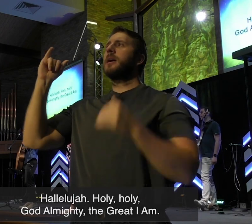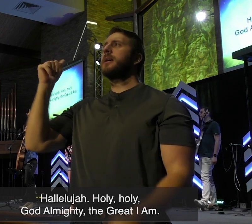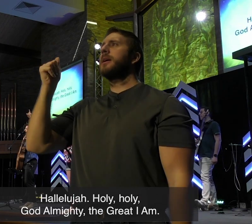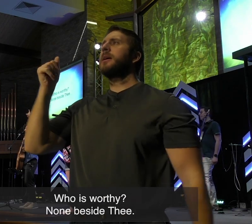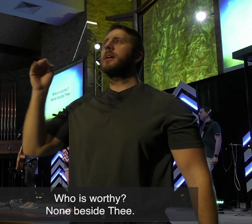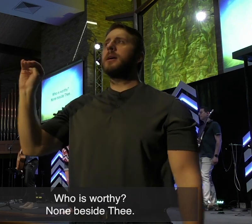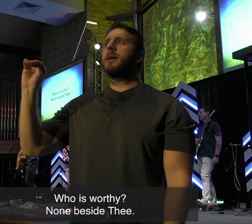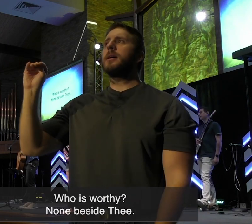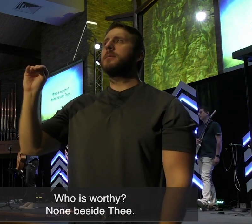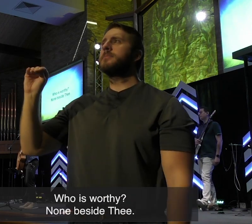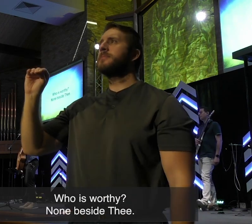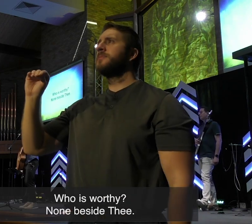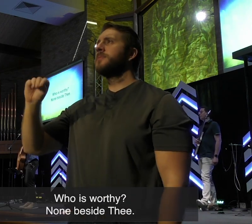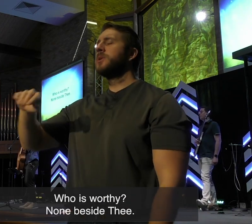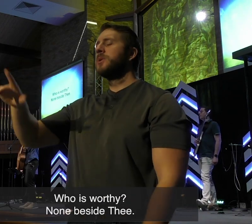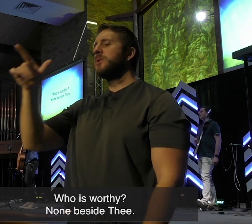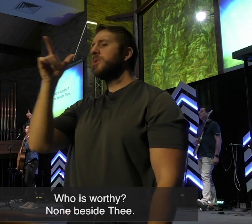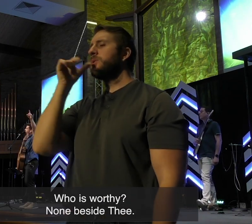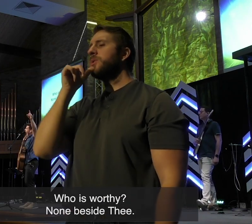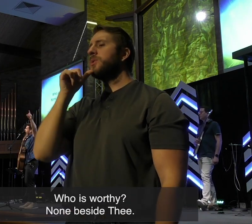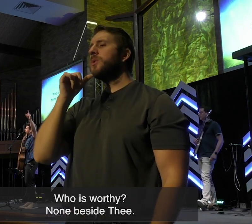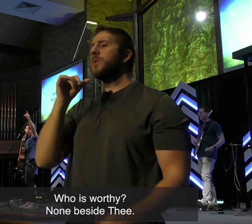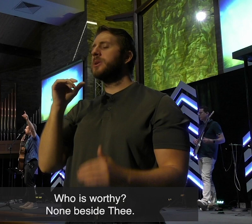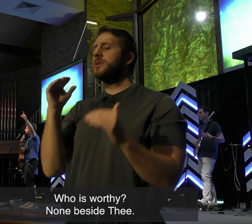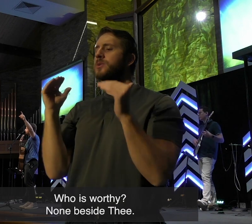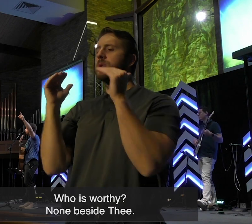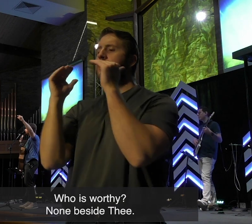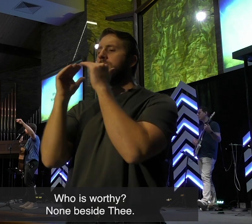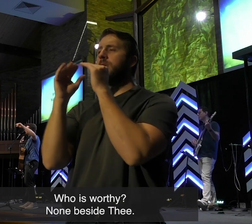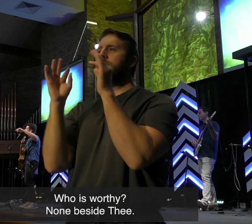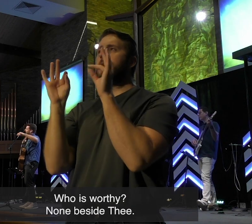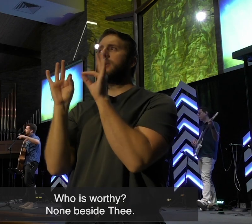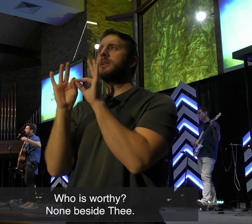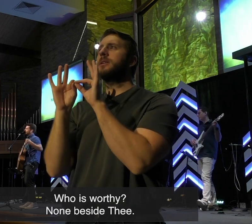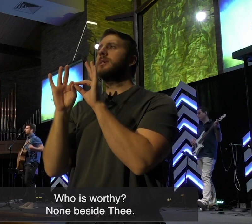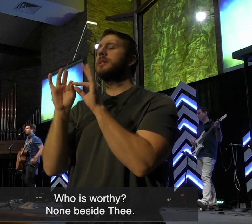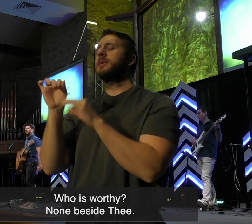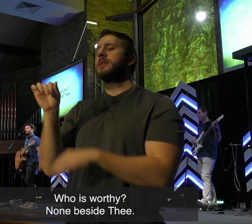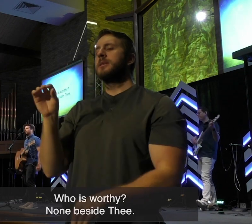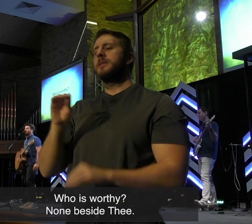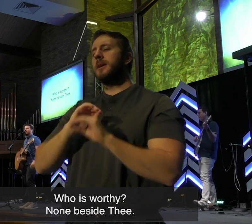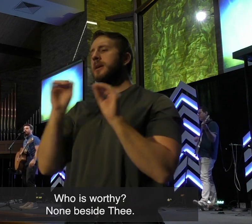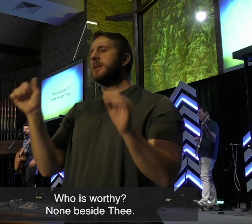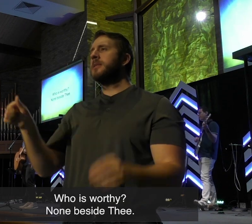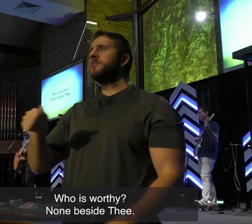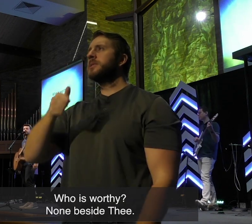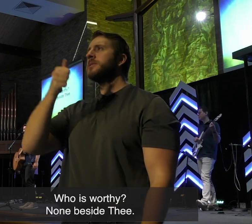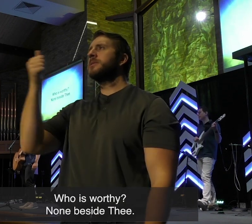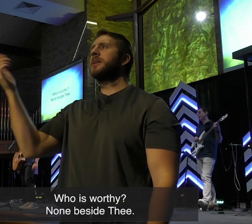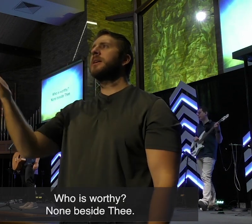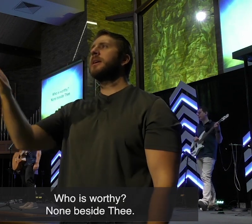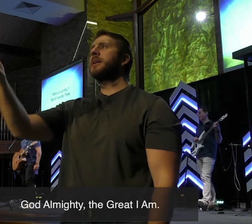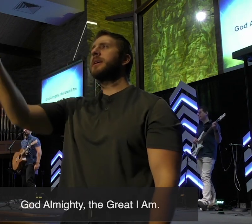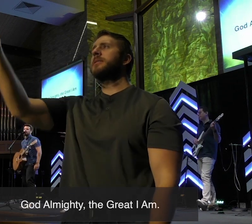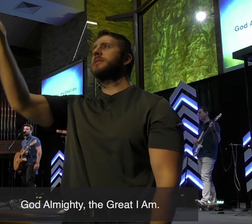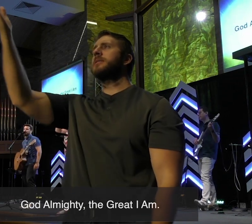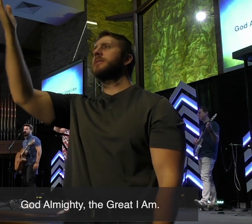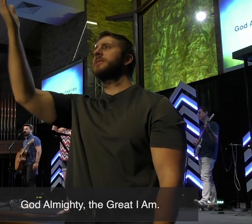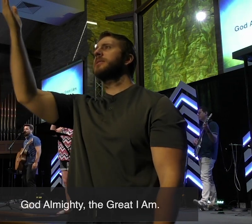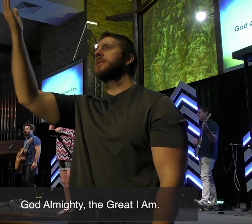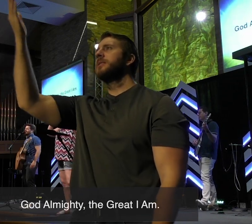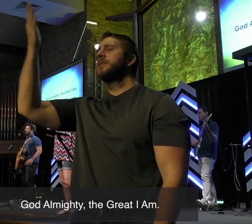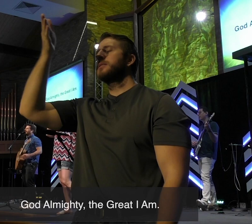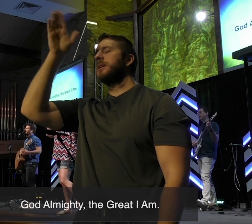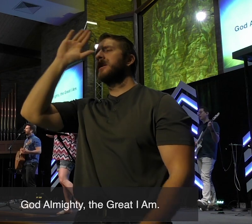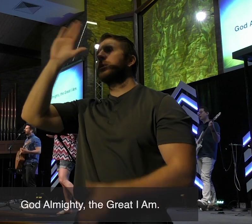great I am, who is worthy, none beside